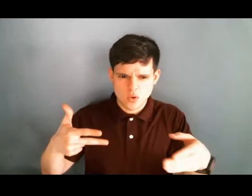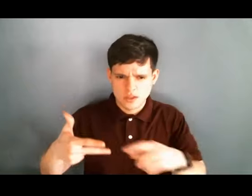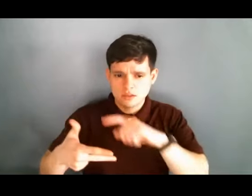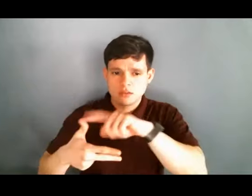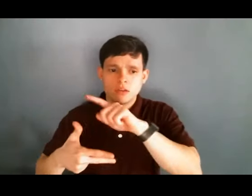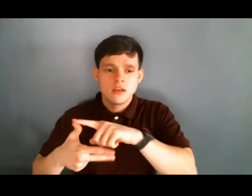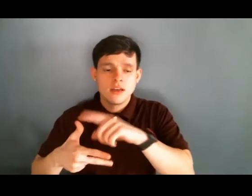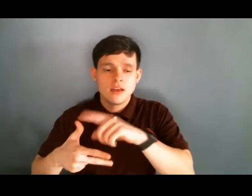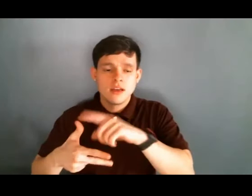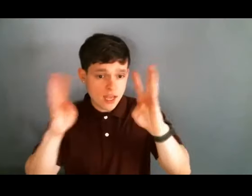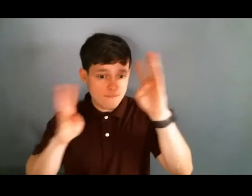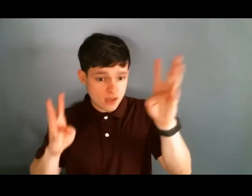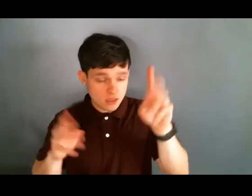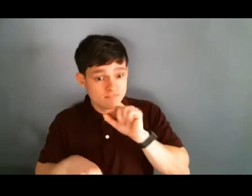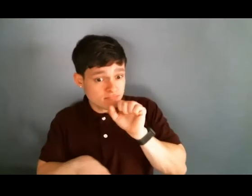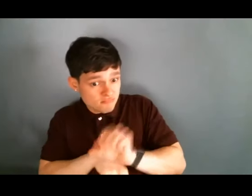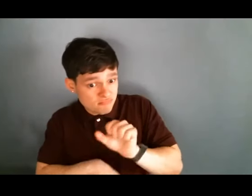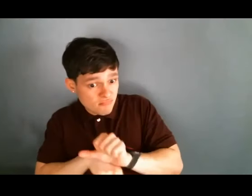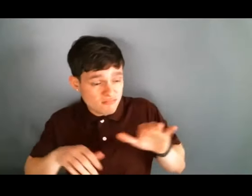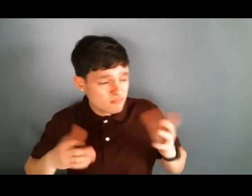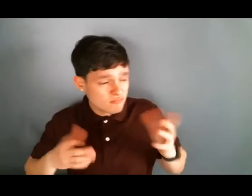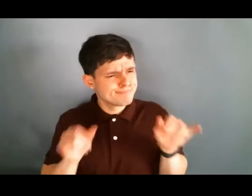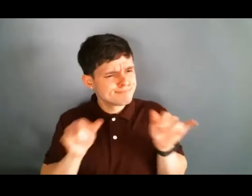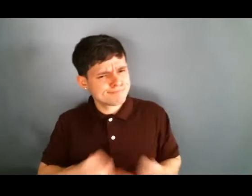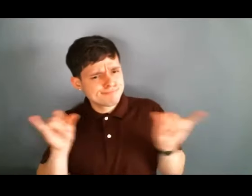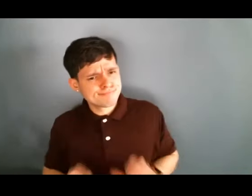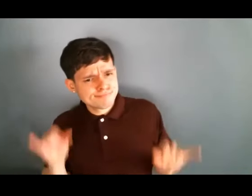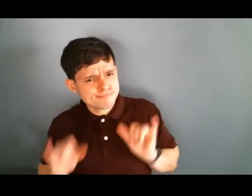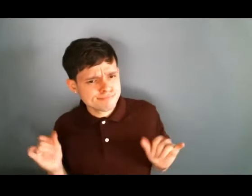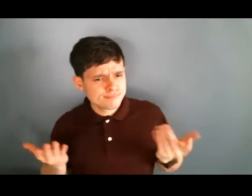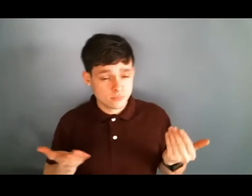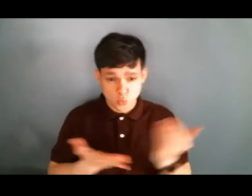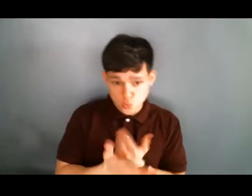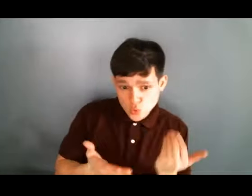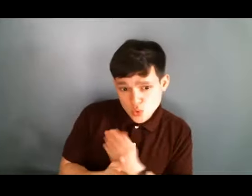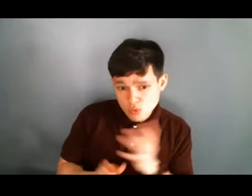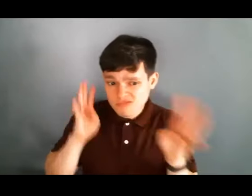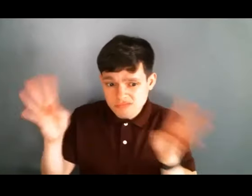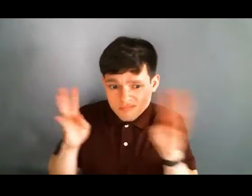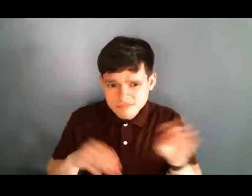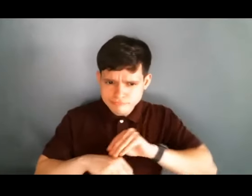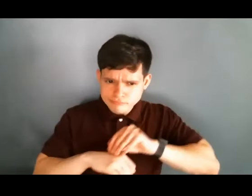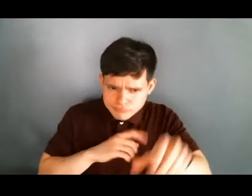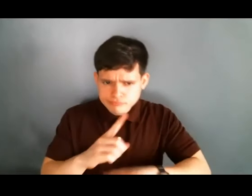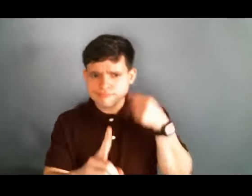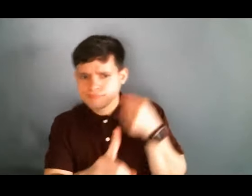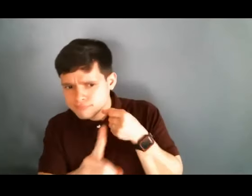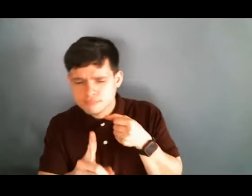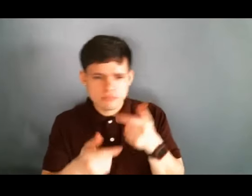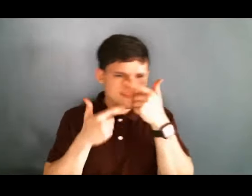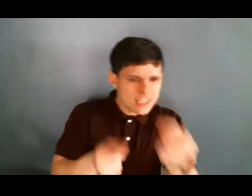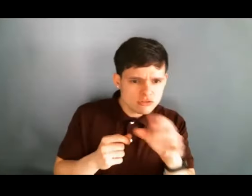is innovation. Have they seen this work before? Is this work doing something new and doing something